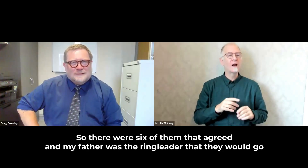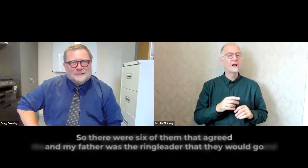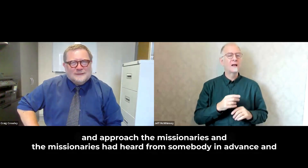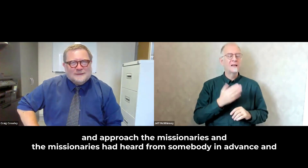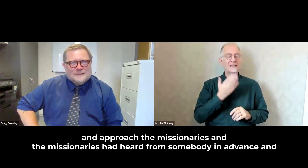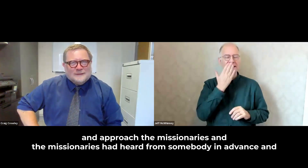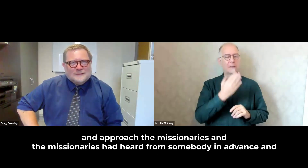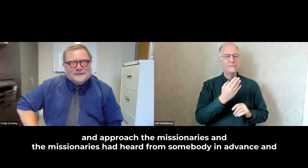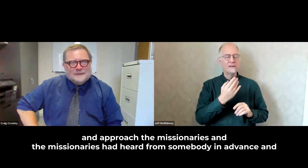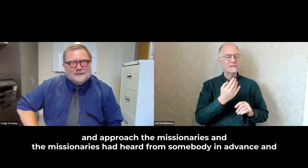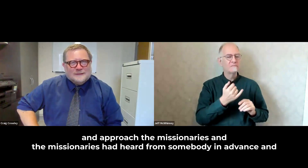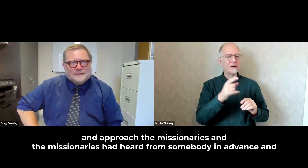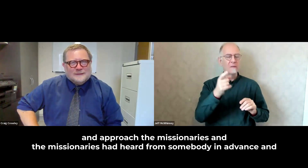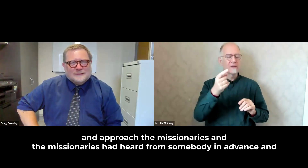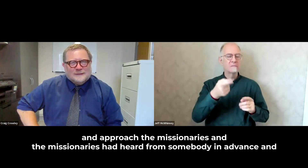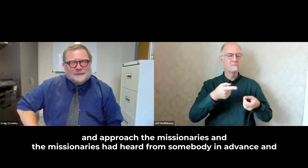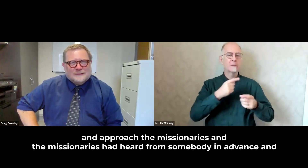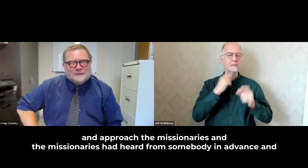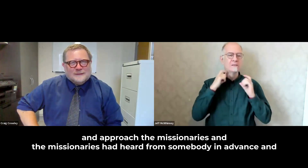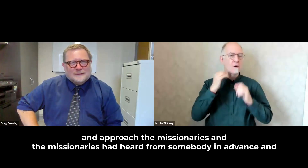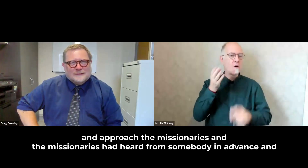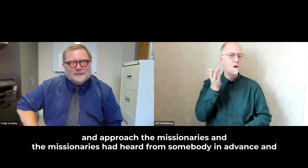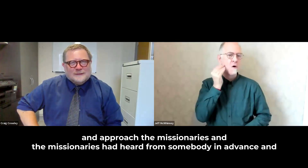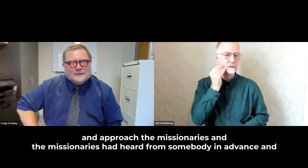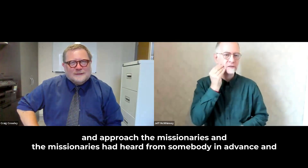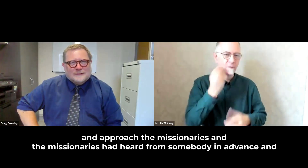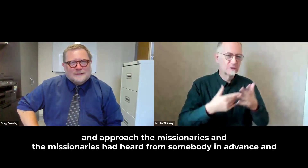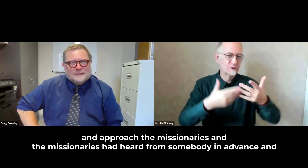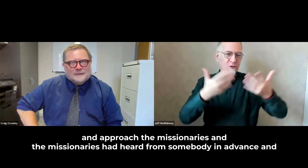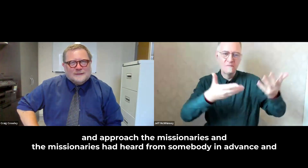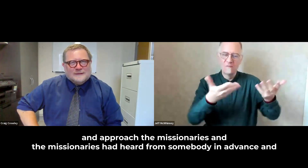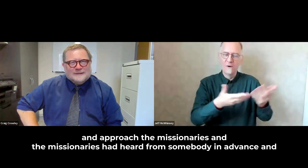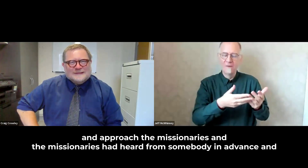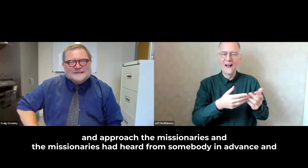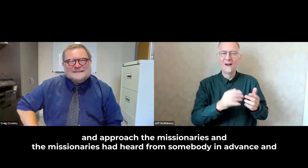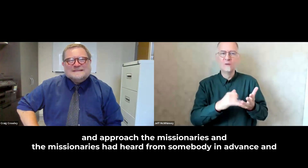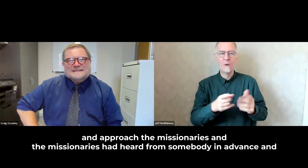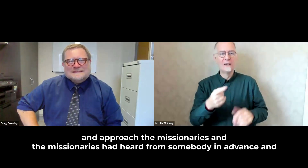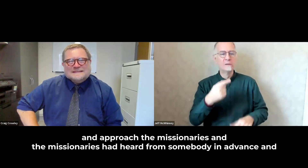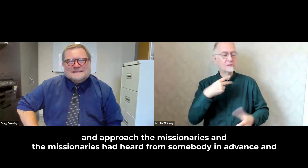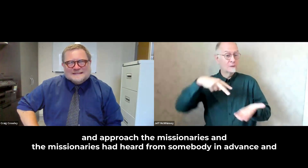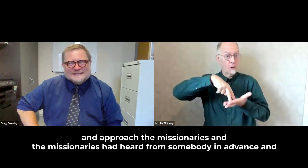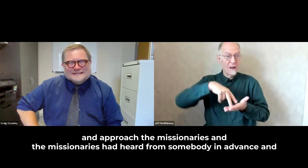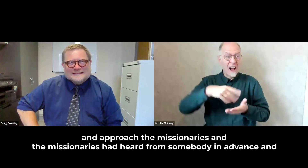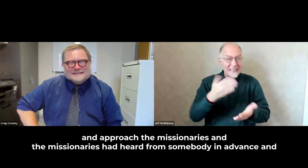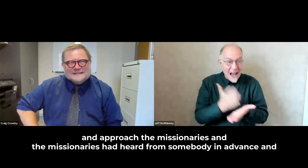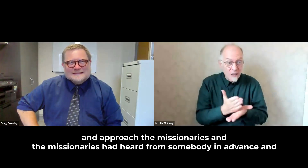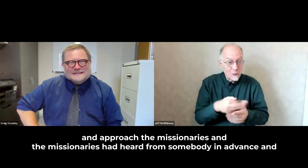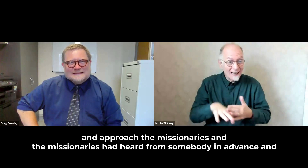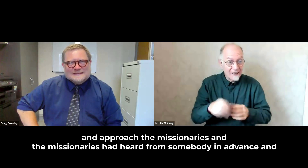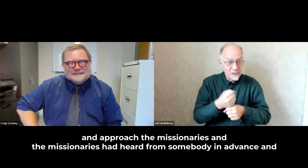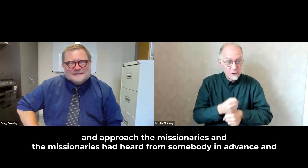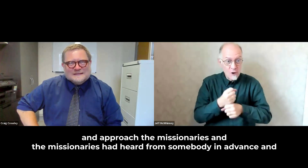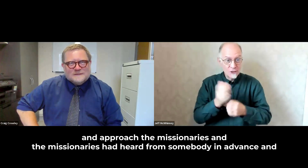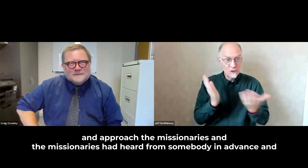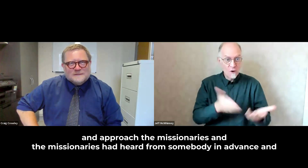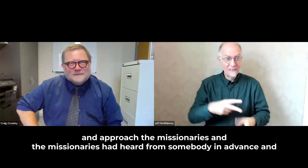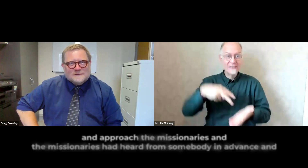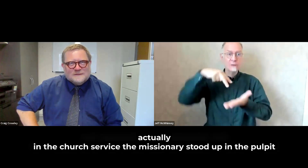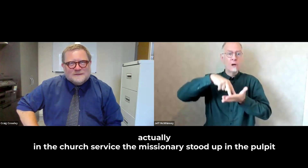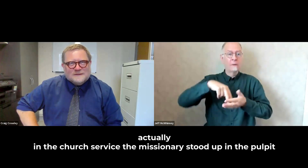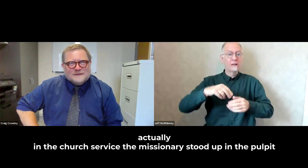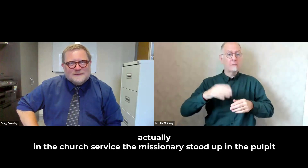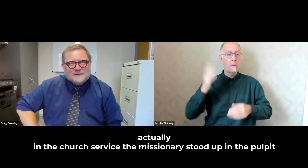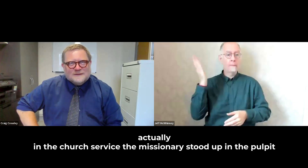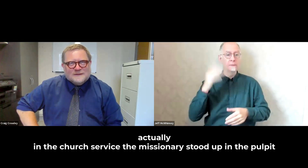they would go and approach the missionaries and the system. And they heard from somebody in advance,